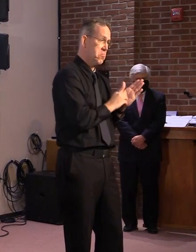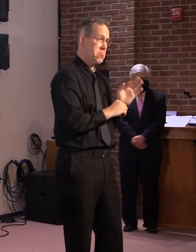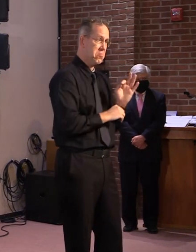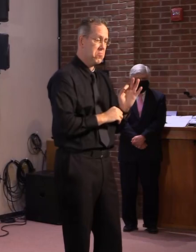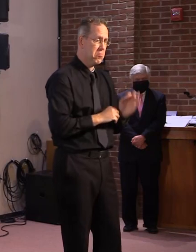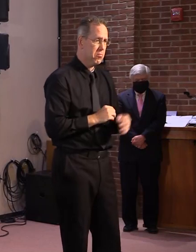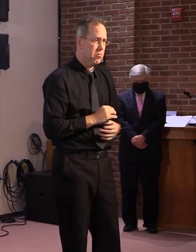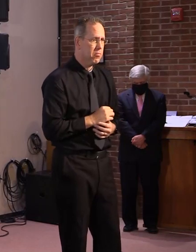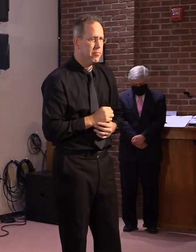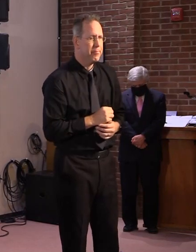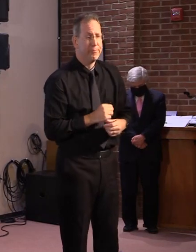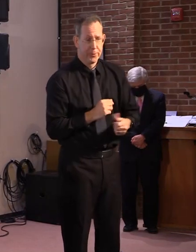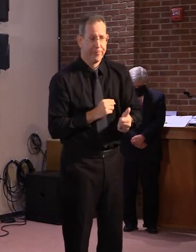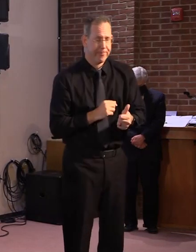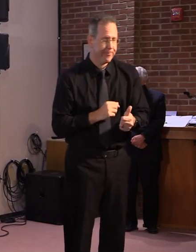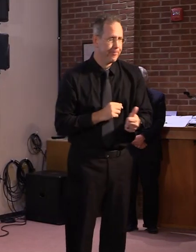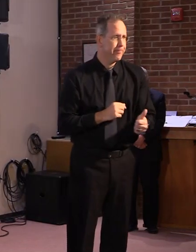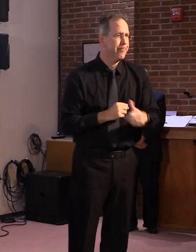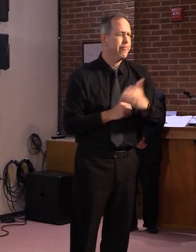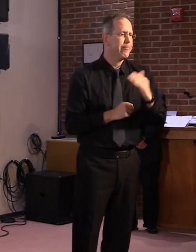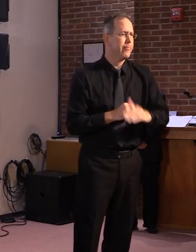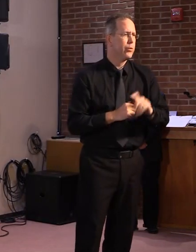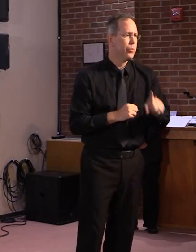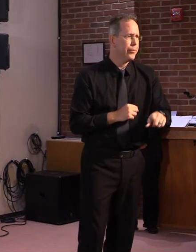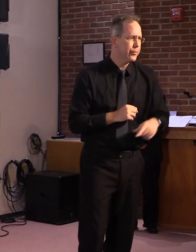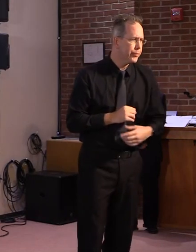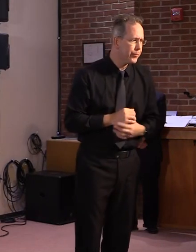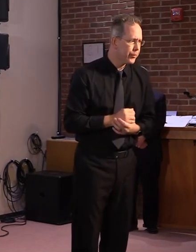Joe, Barton Chronicle.